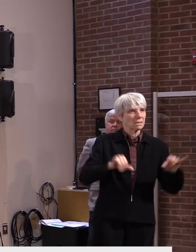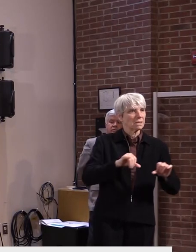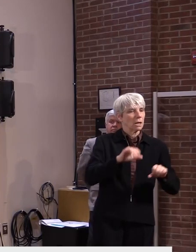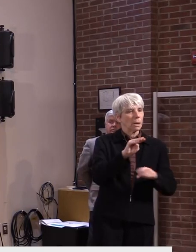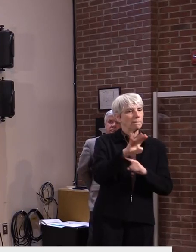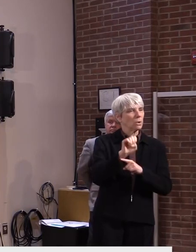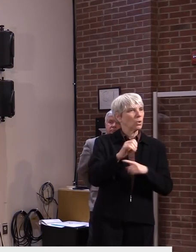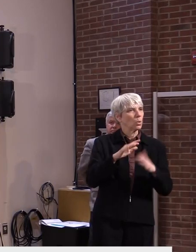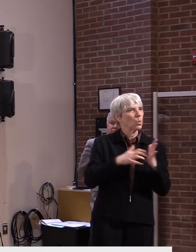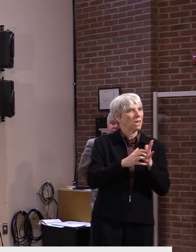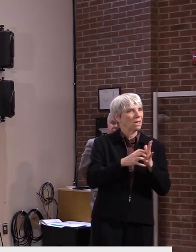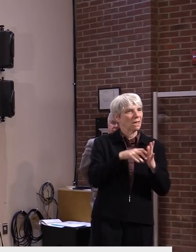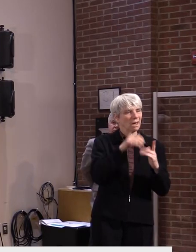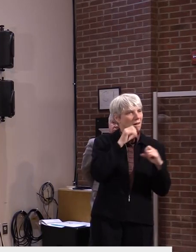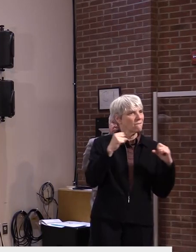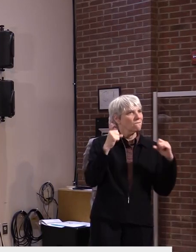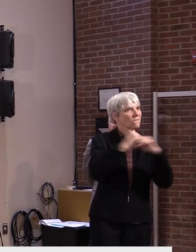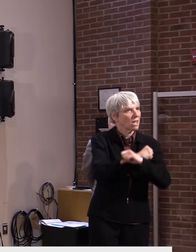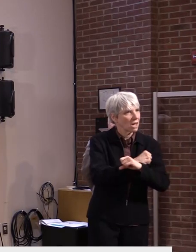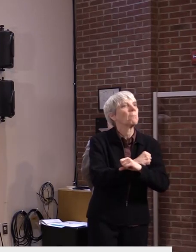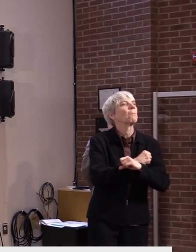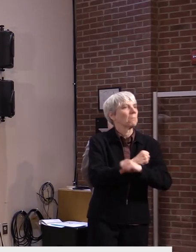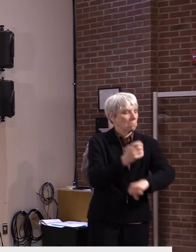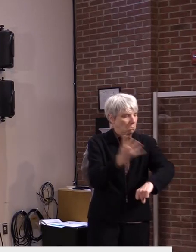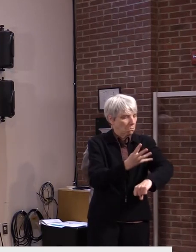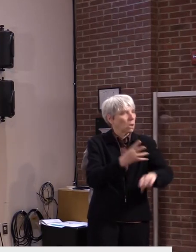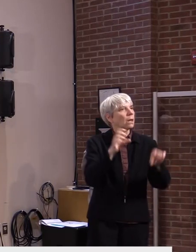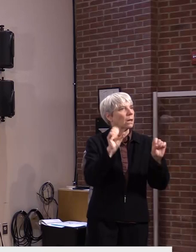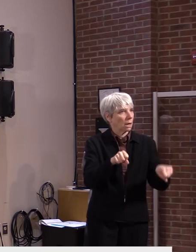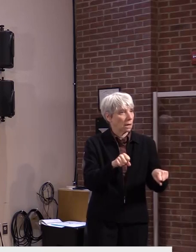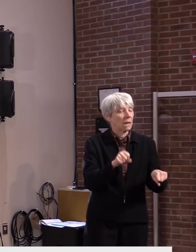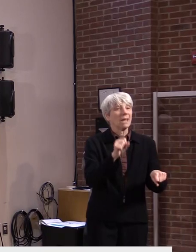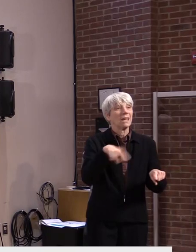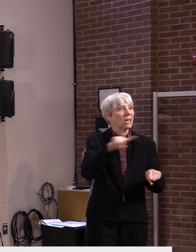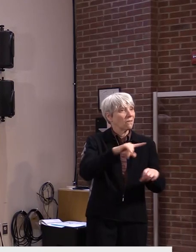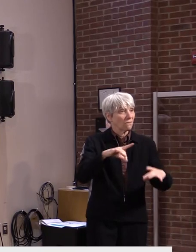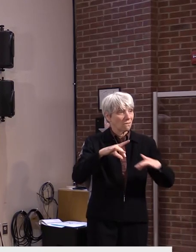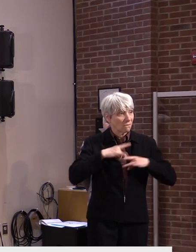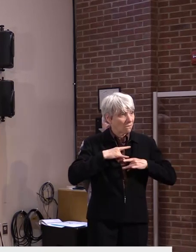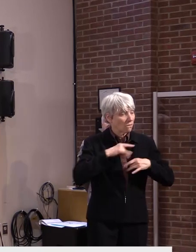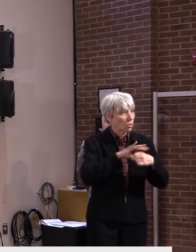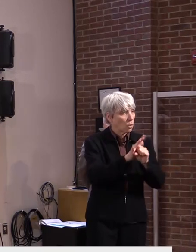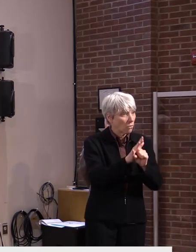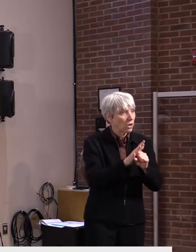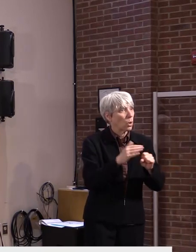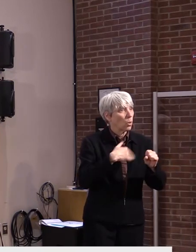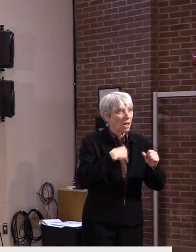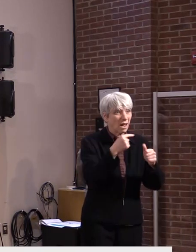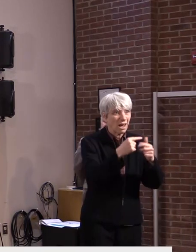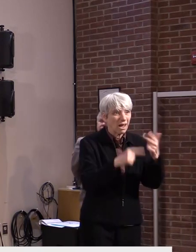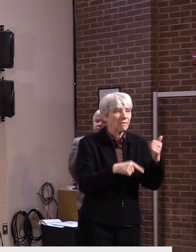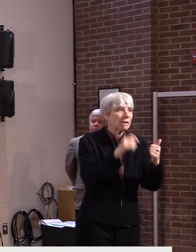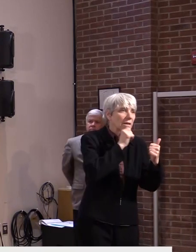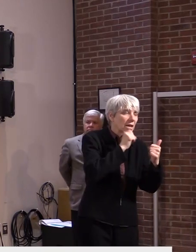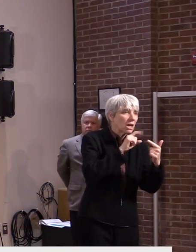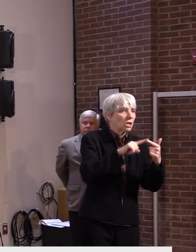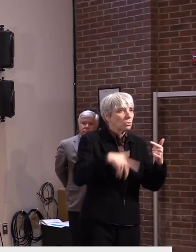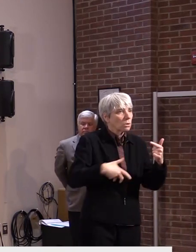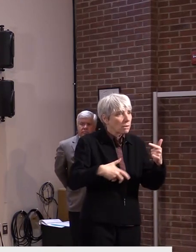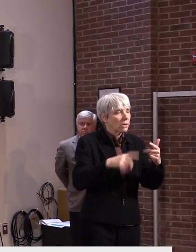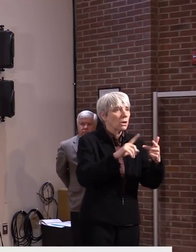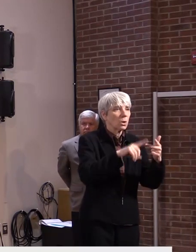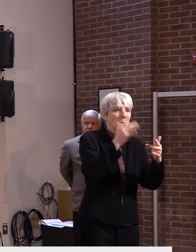vaccine. If you do get COVID and have any of these risk factors, tell your healthcare provider you are